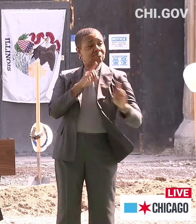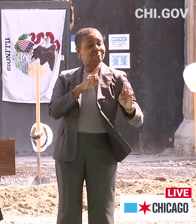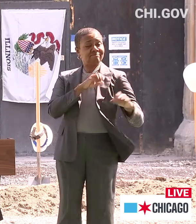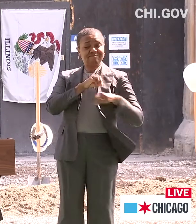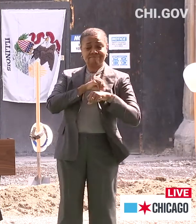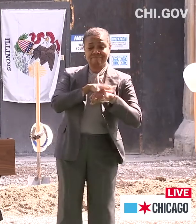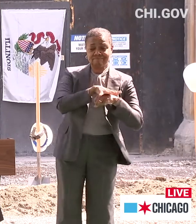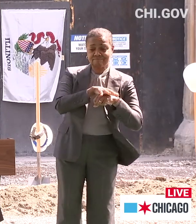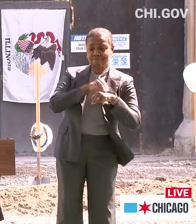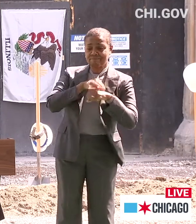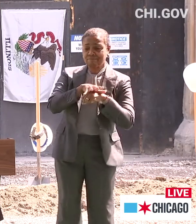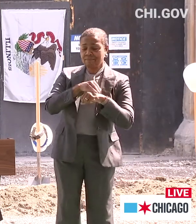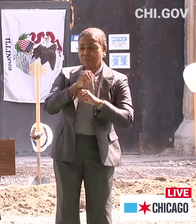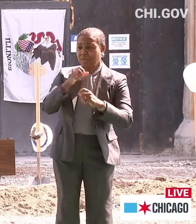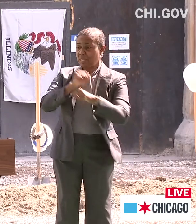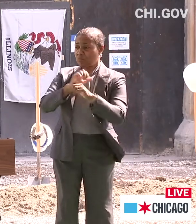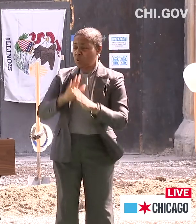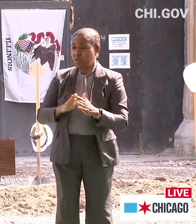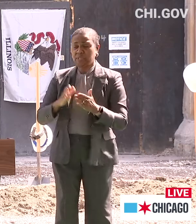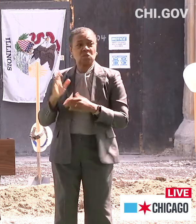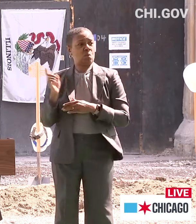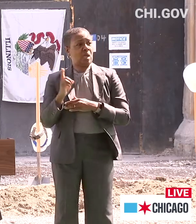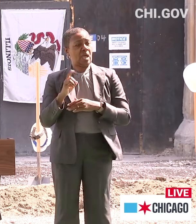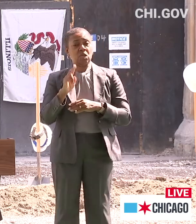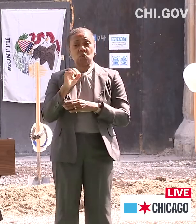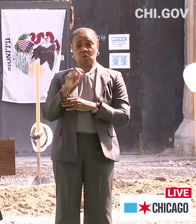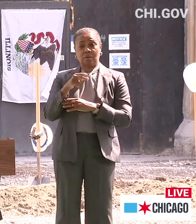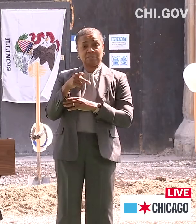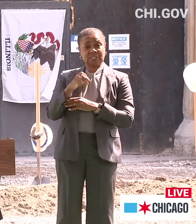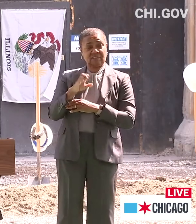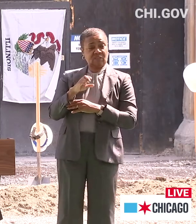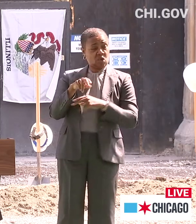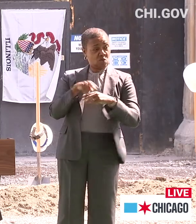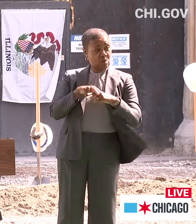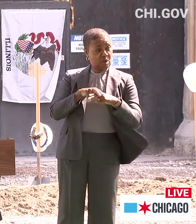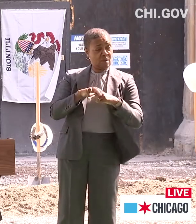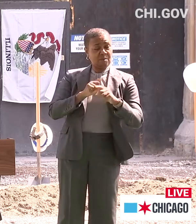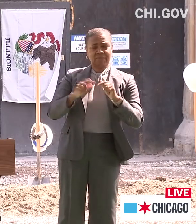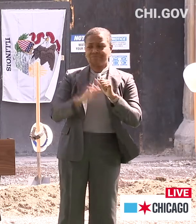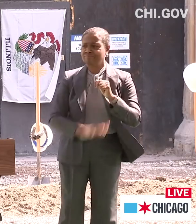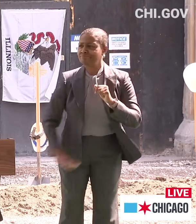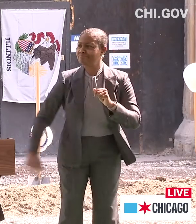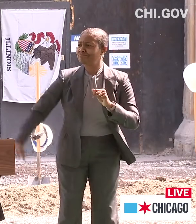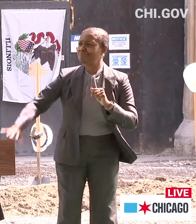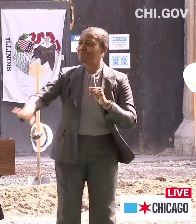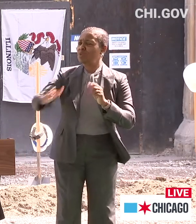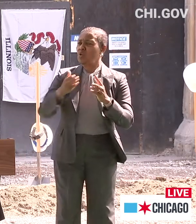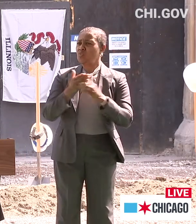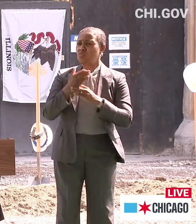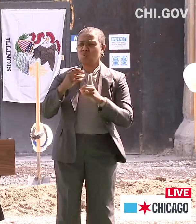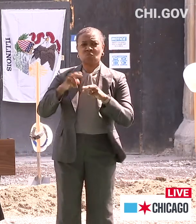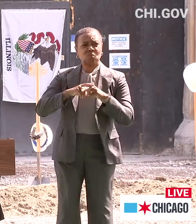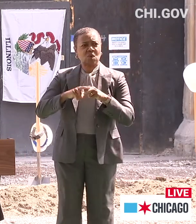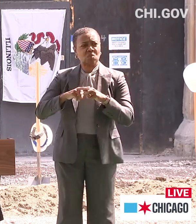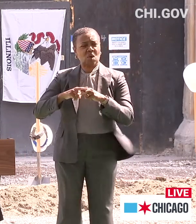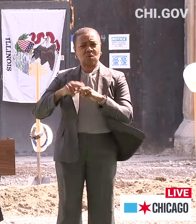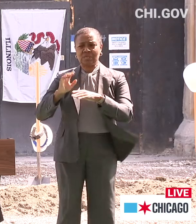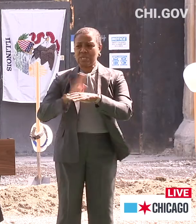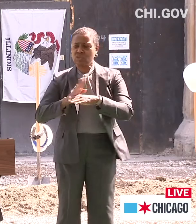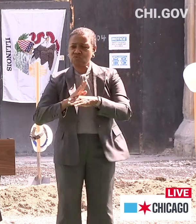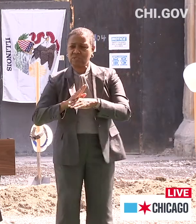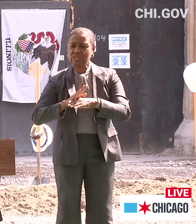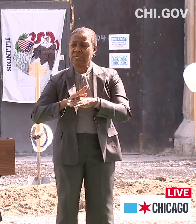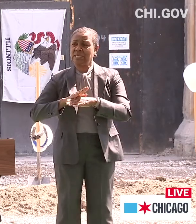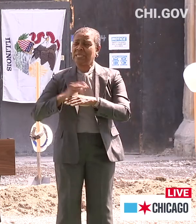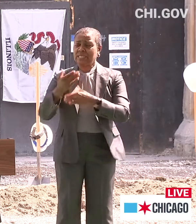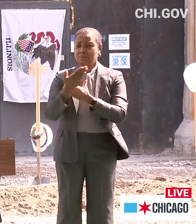of so many employees, not only at Union Pacific Railroad, but throughout the railroad industry. Mr. Pullman is a part of